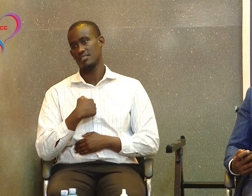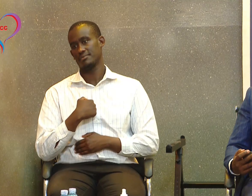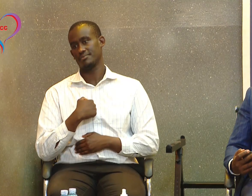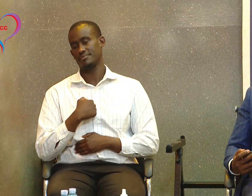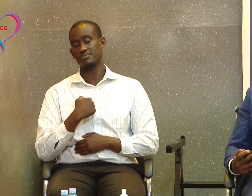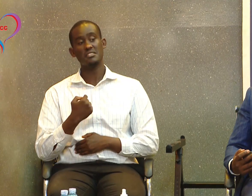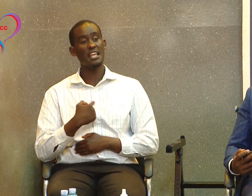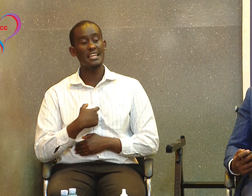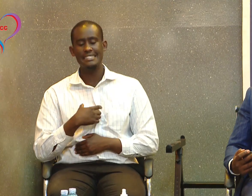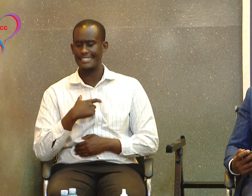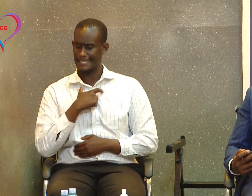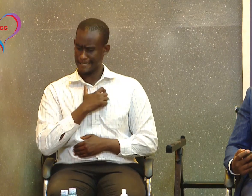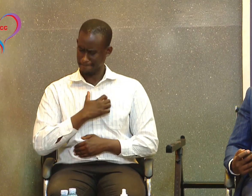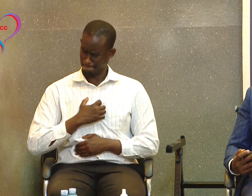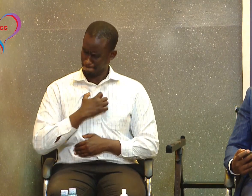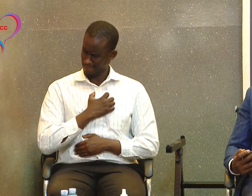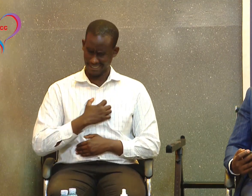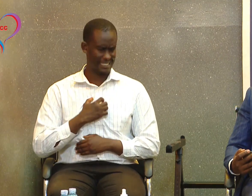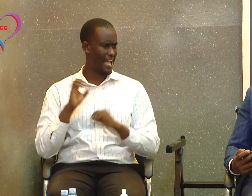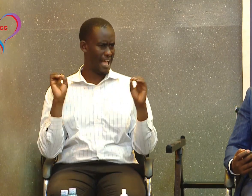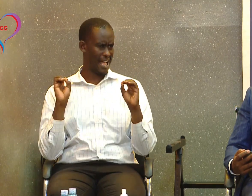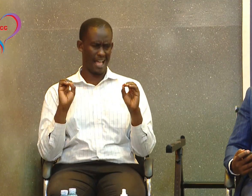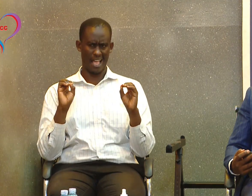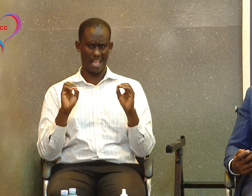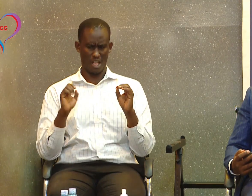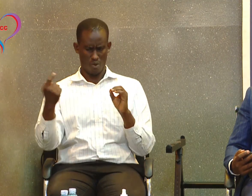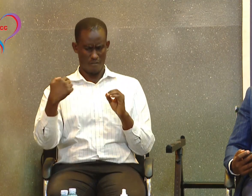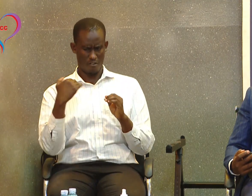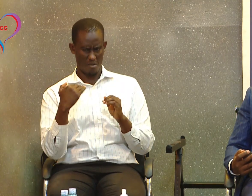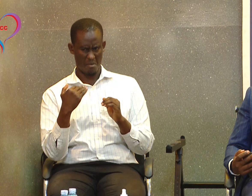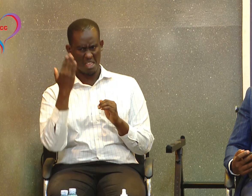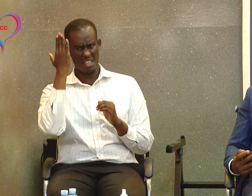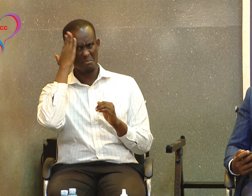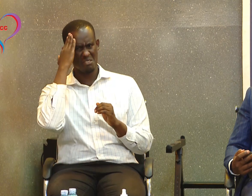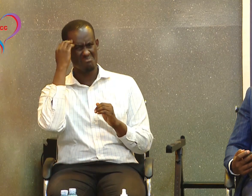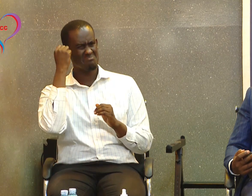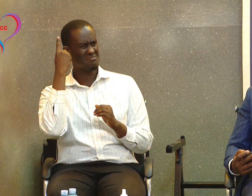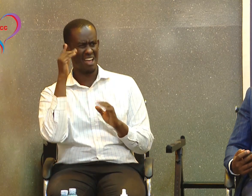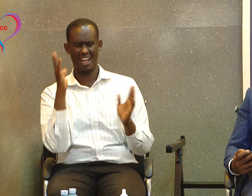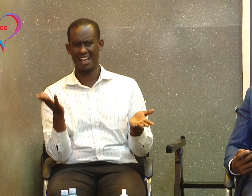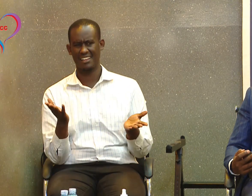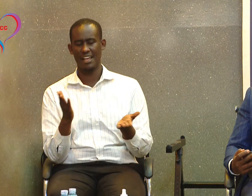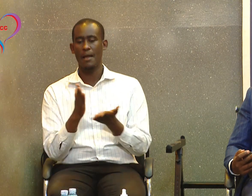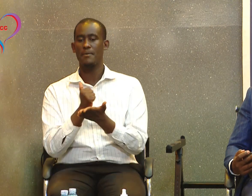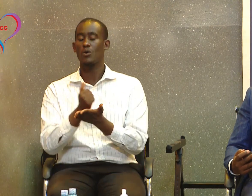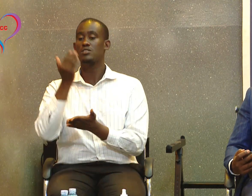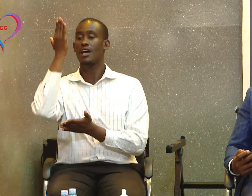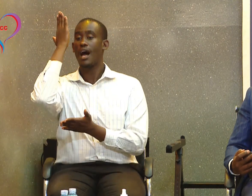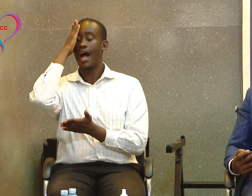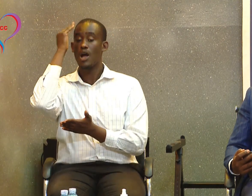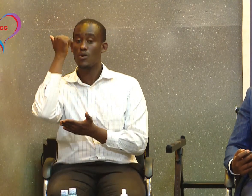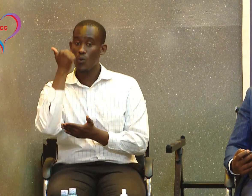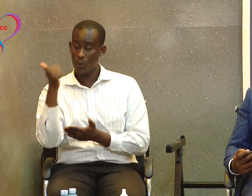sinyiga ngo zeno ngama nti tontegera. So I do not get annoyed when I come and you tell me you don't understand. Kubanga manye chika